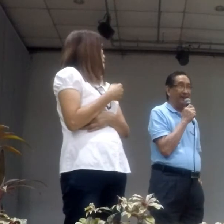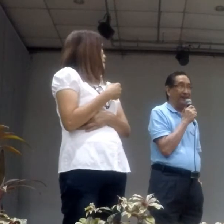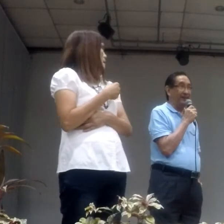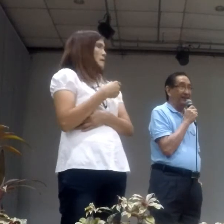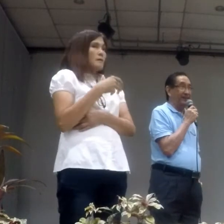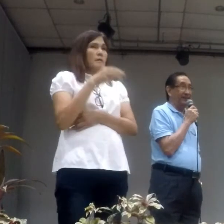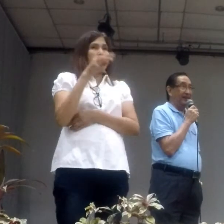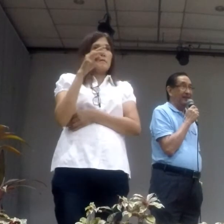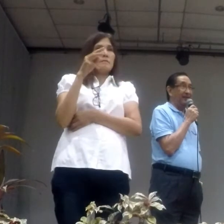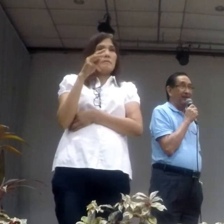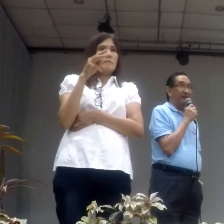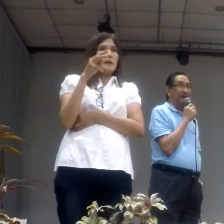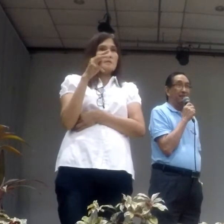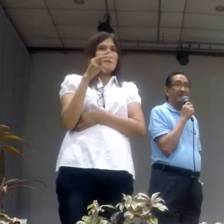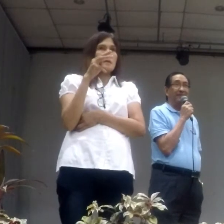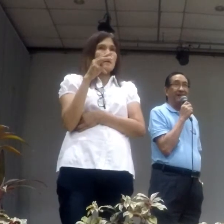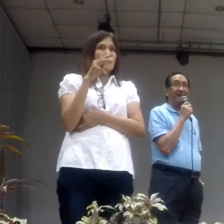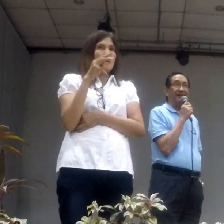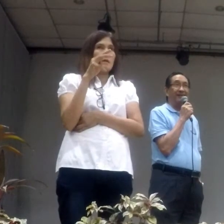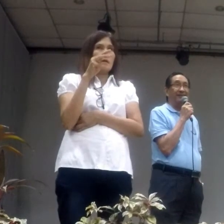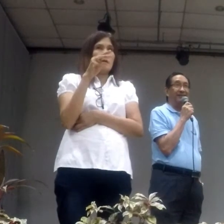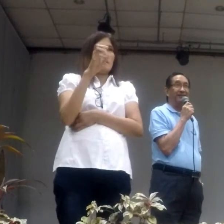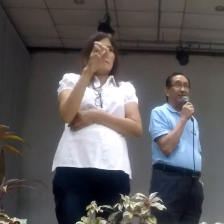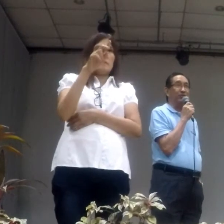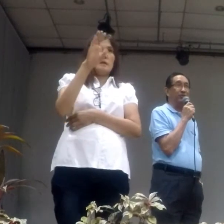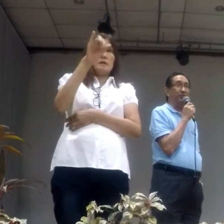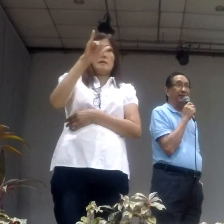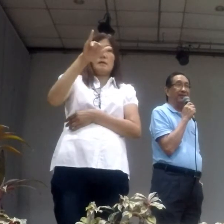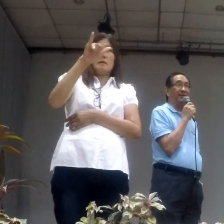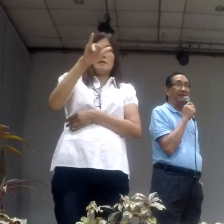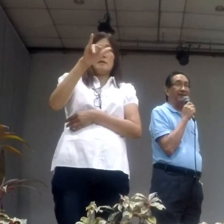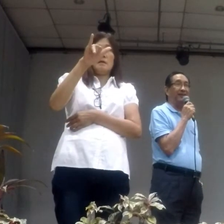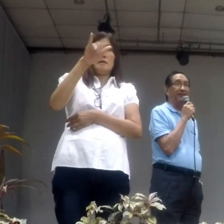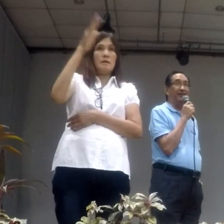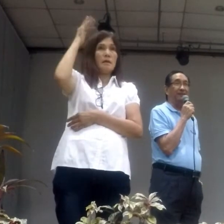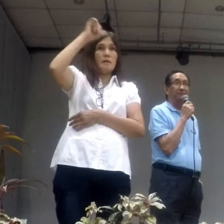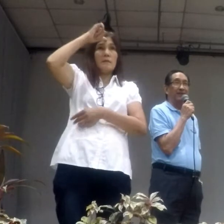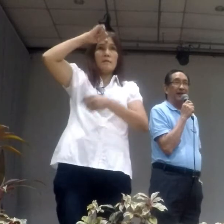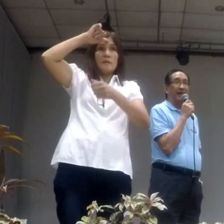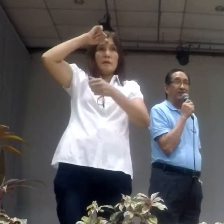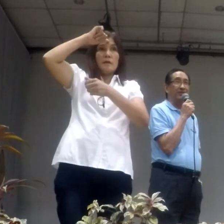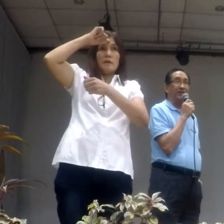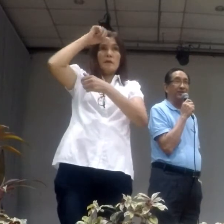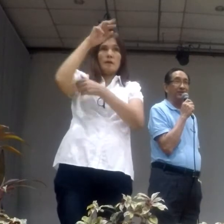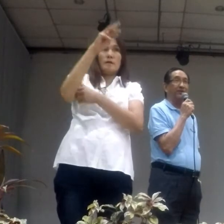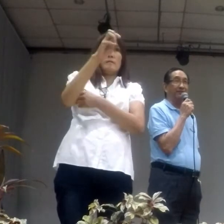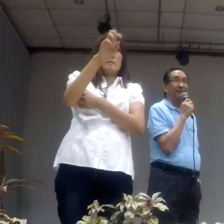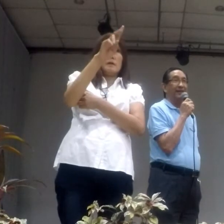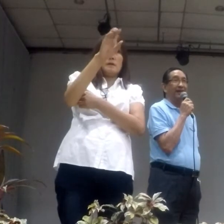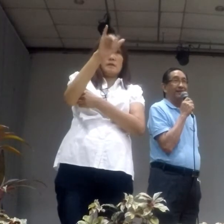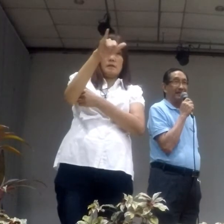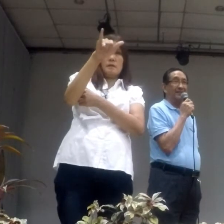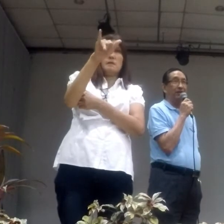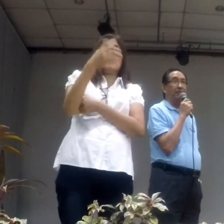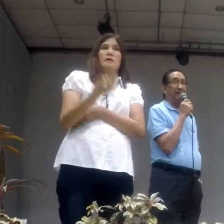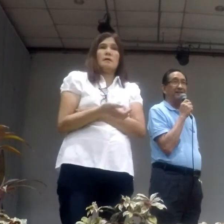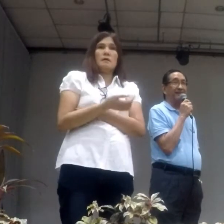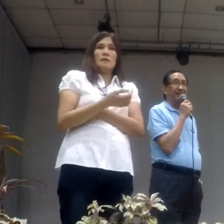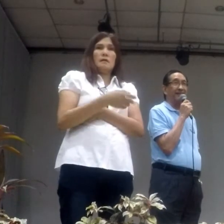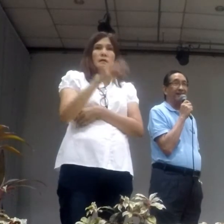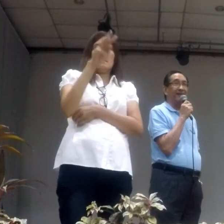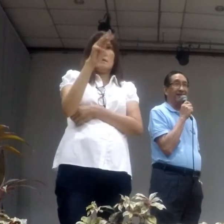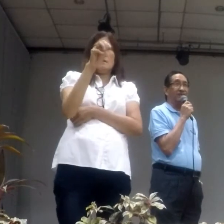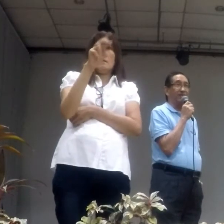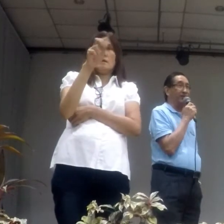Yagil? Menci Yagil? He used to be in the association. He's now